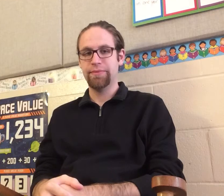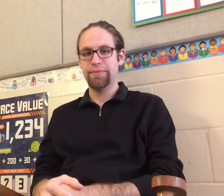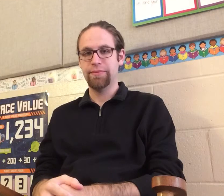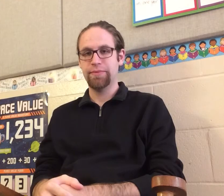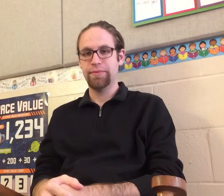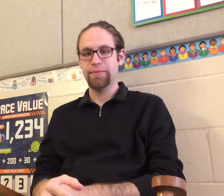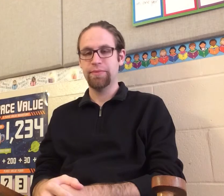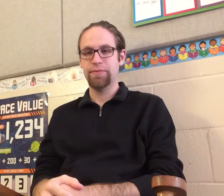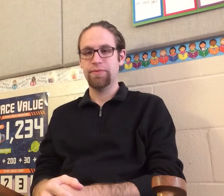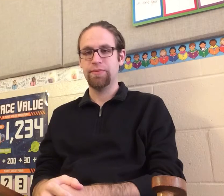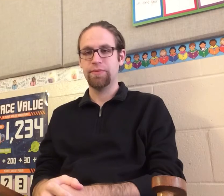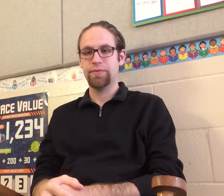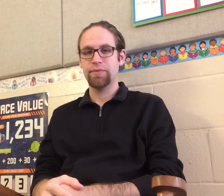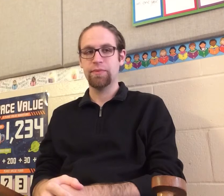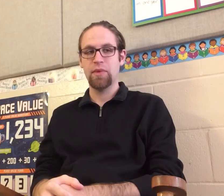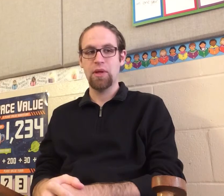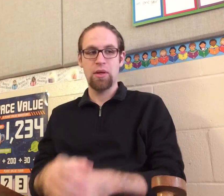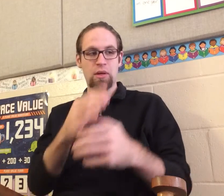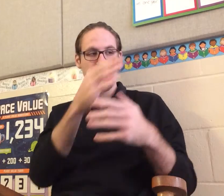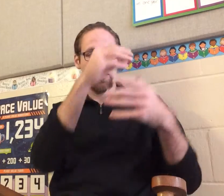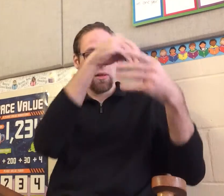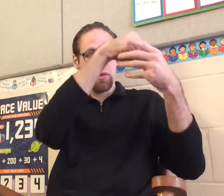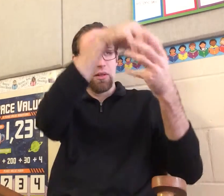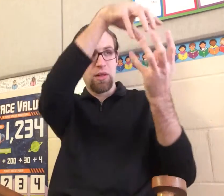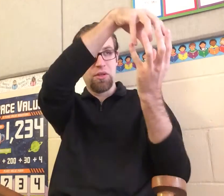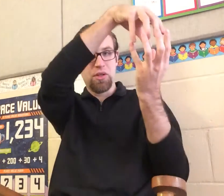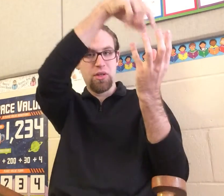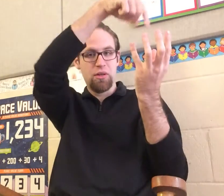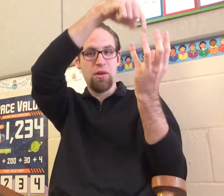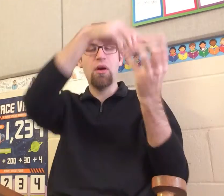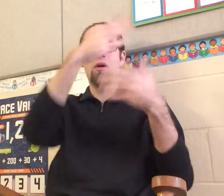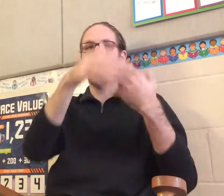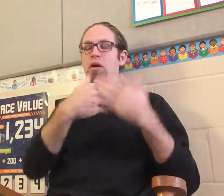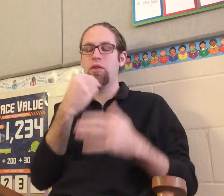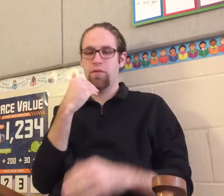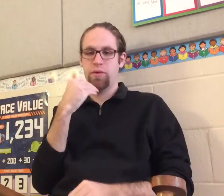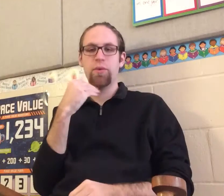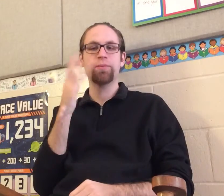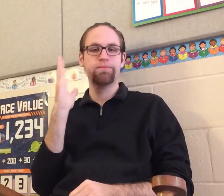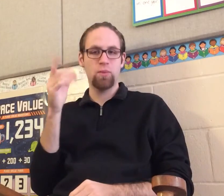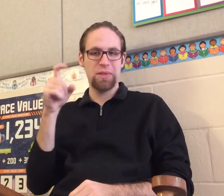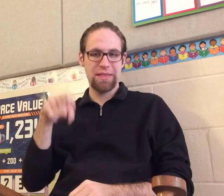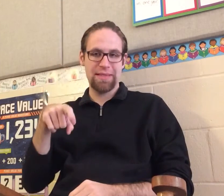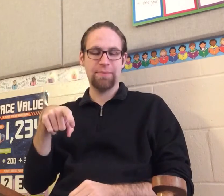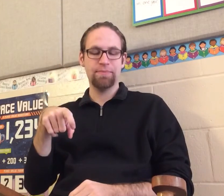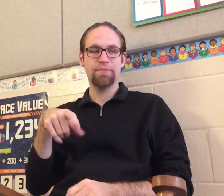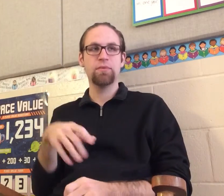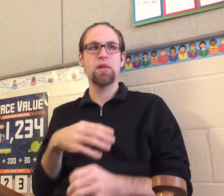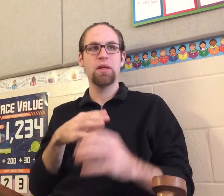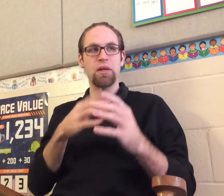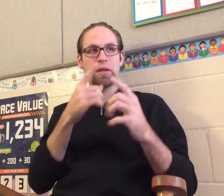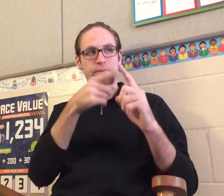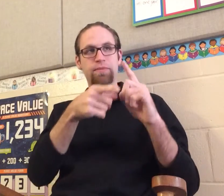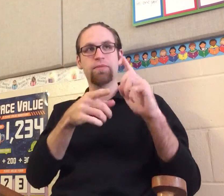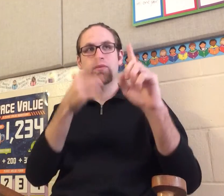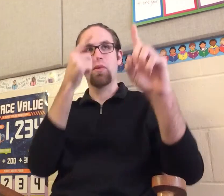The parts of the egg inside the shell contain all the food the growing embryo needs to develop into a fully formed chick.